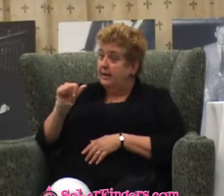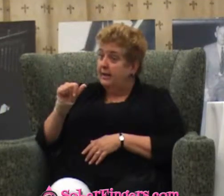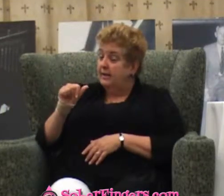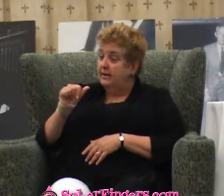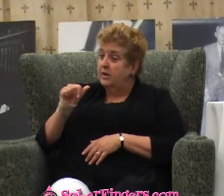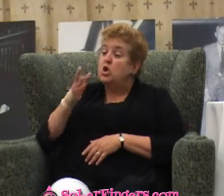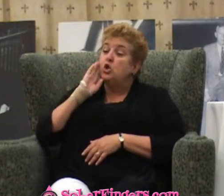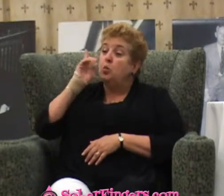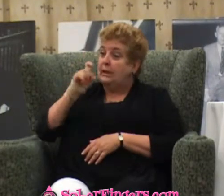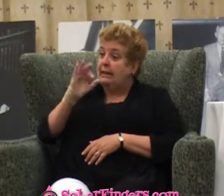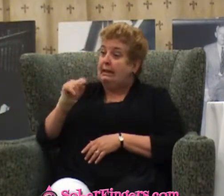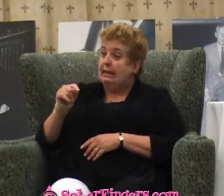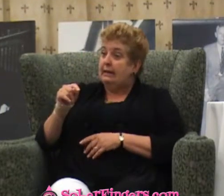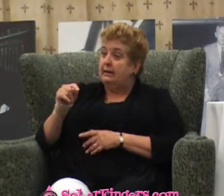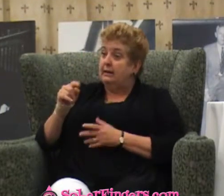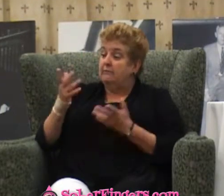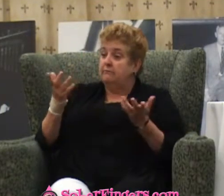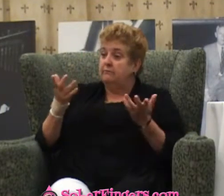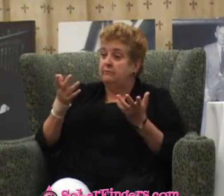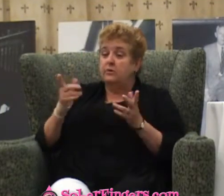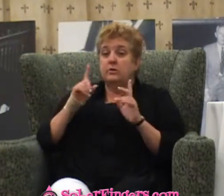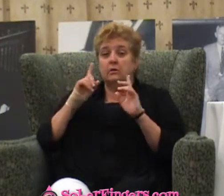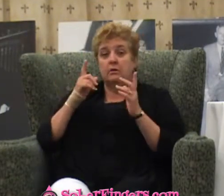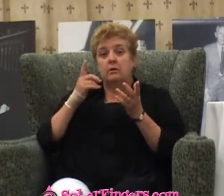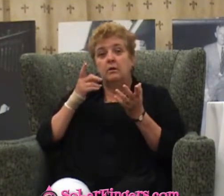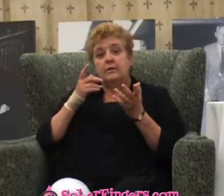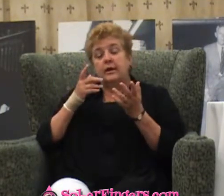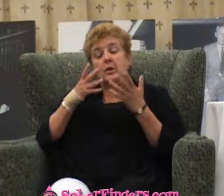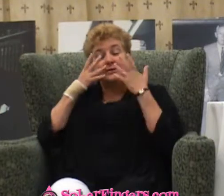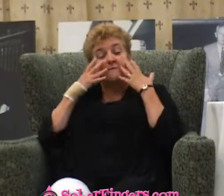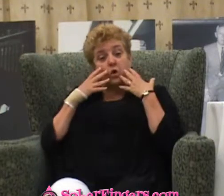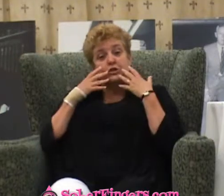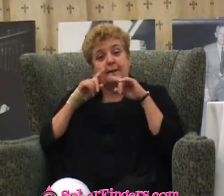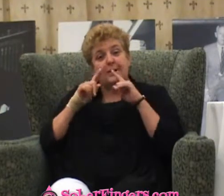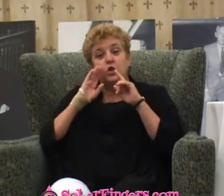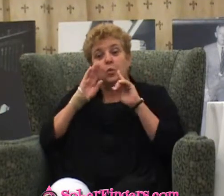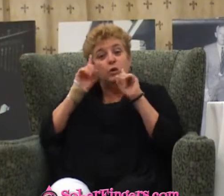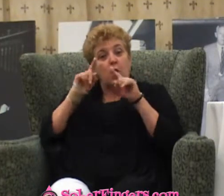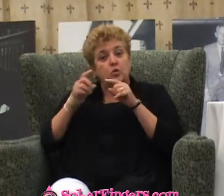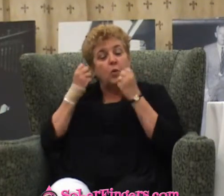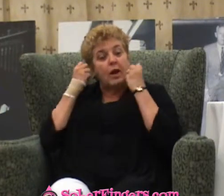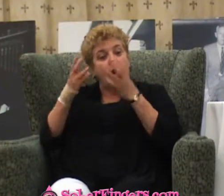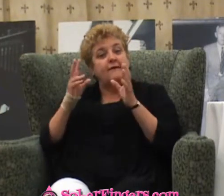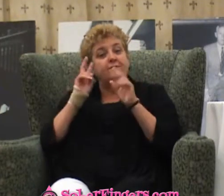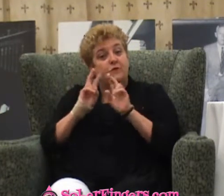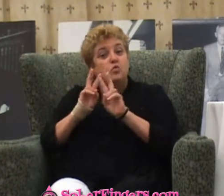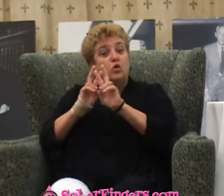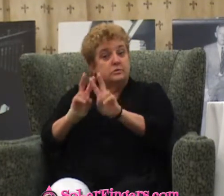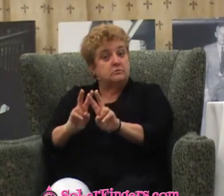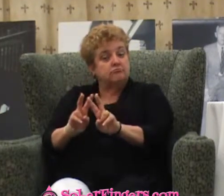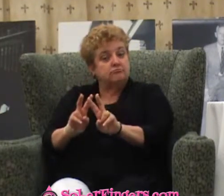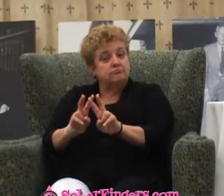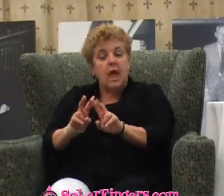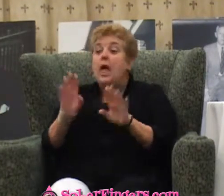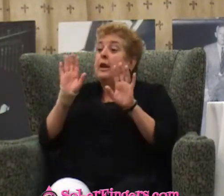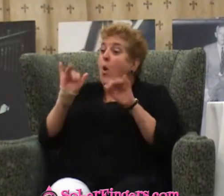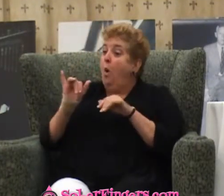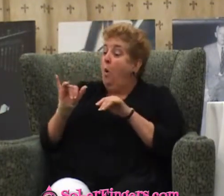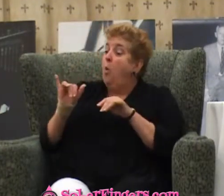handy. Unfortunately, you'll go to a lot of funerals. And then he said something really nice. He said, oh, and by the way, if you drink again, at least we'll